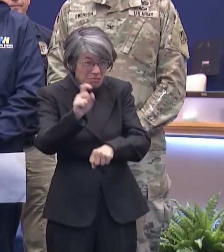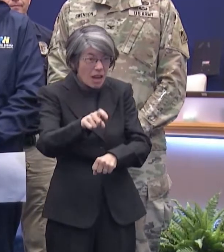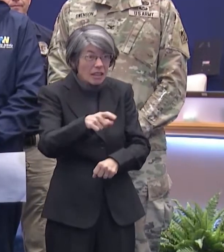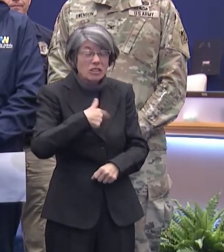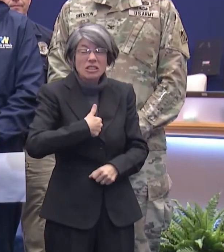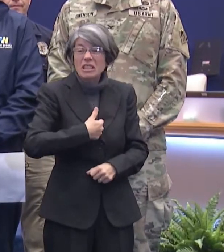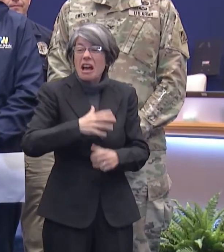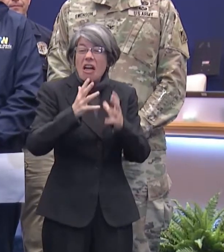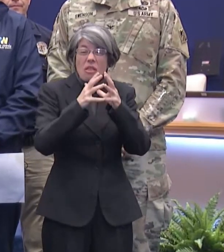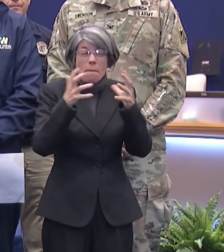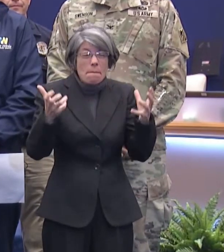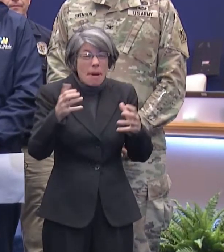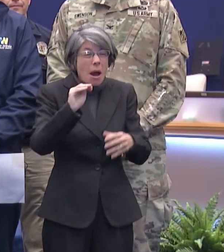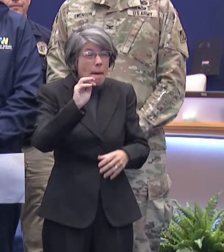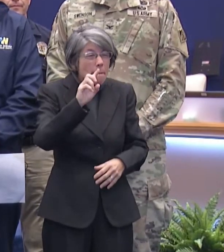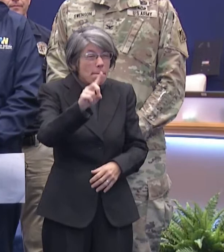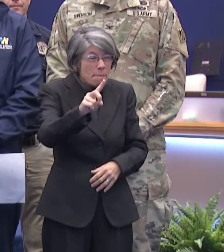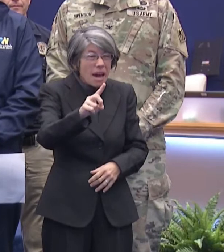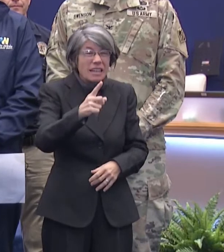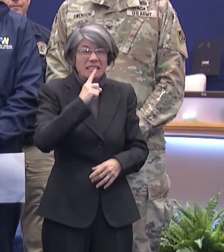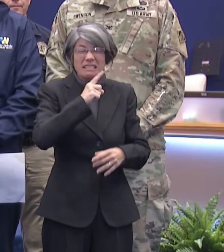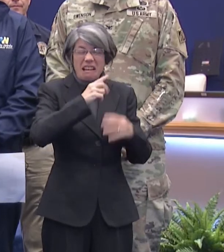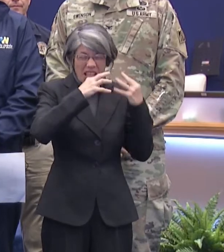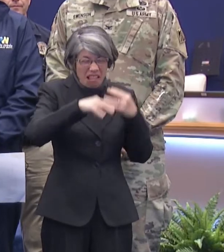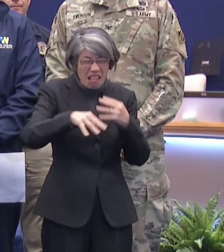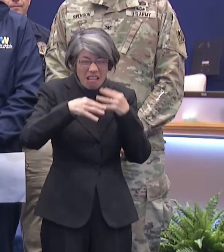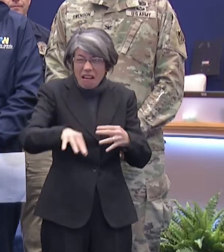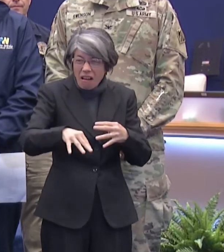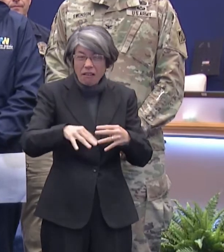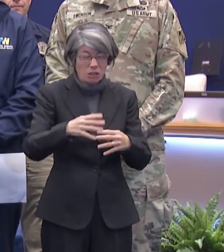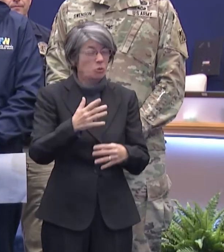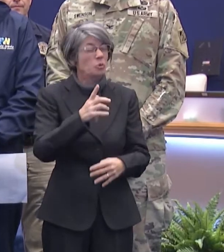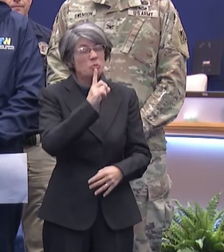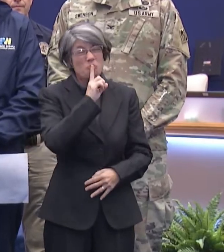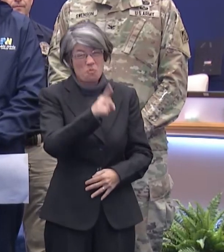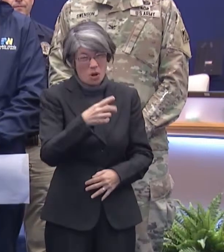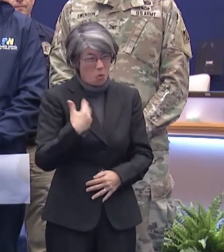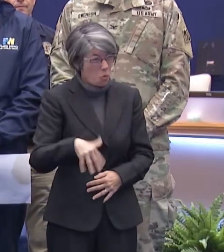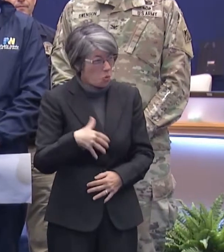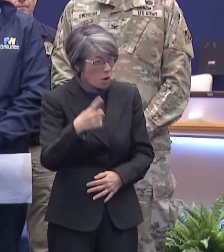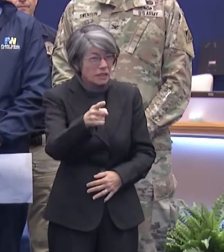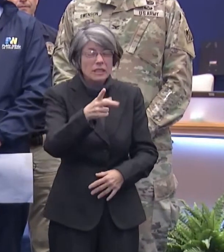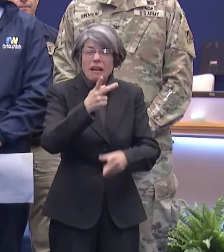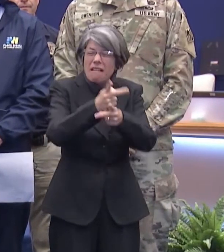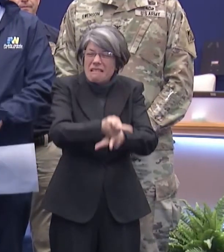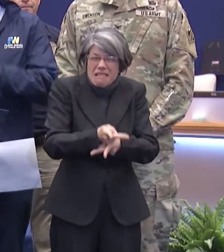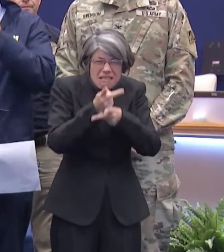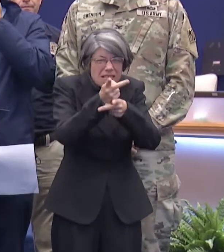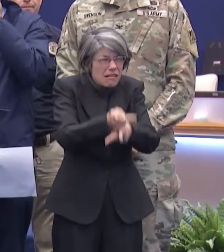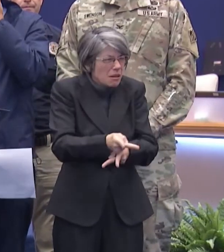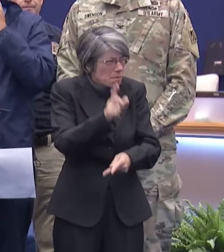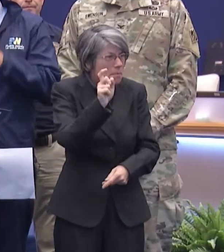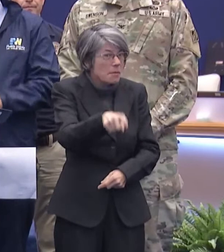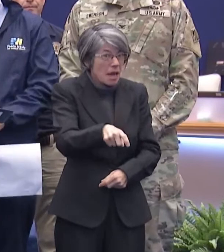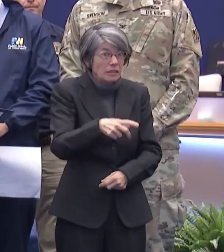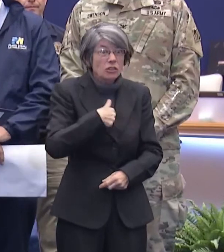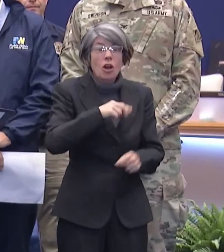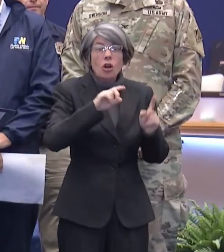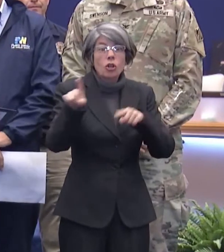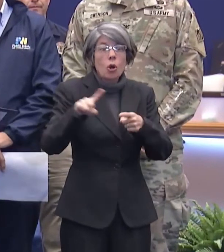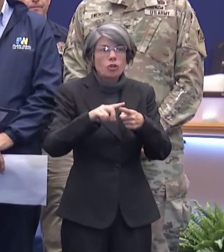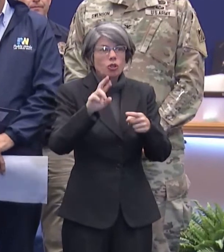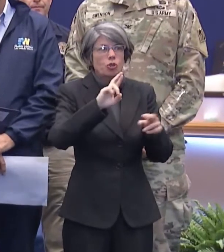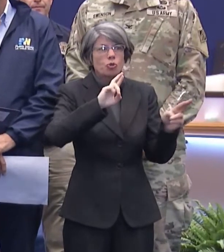mud flow and landslides is real. I'm asking Los Angeles County residents to be vigilant. You can visit